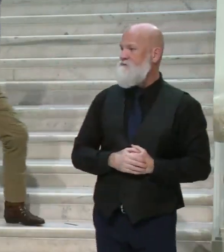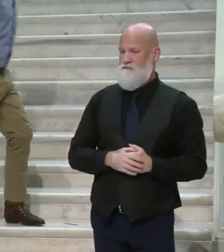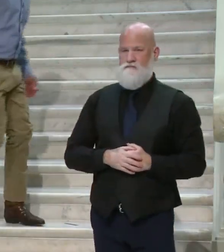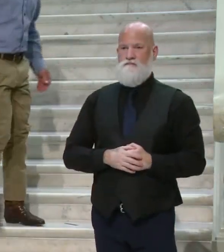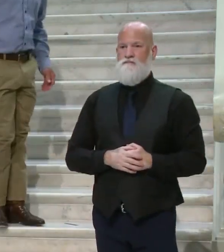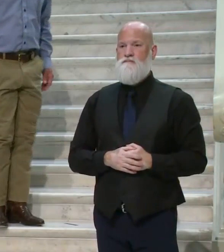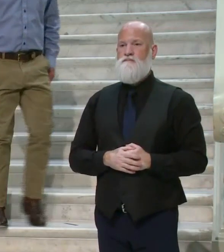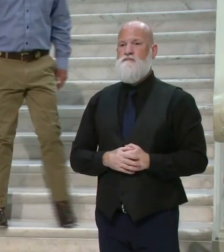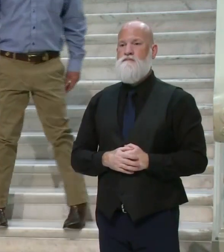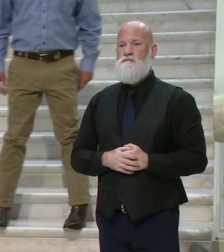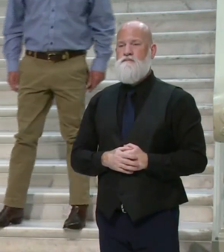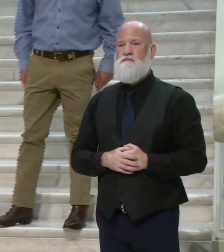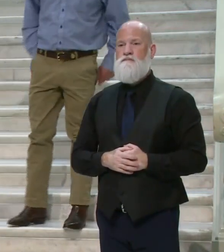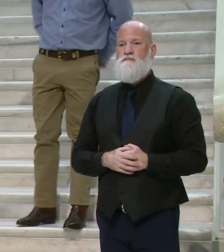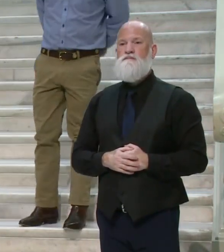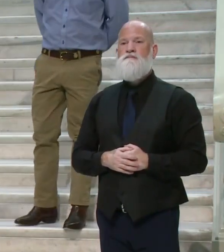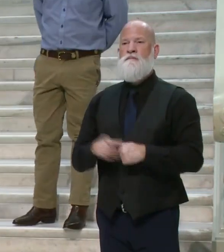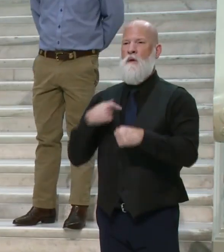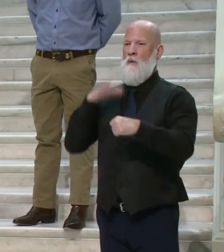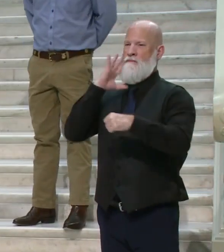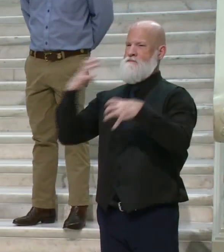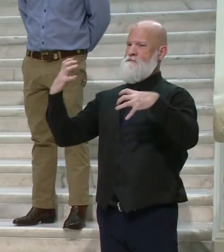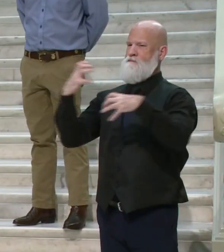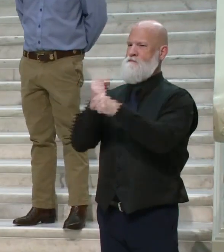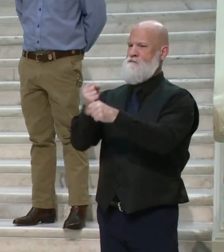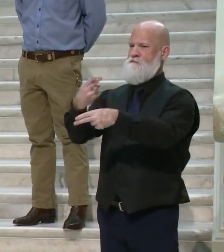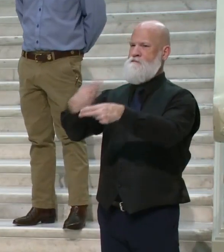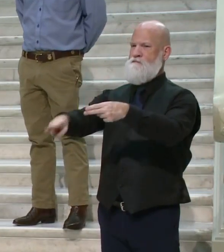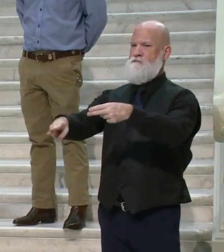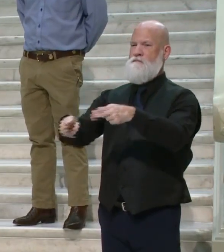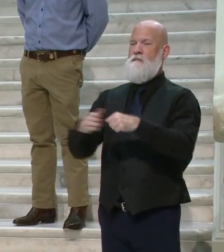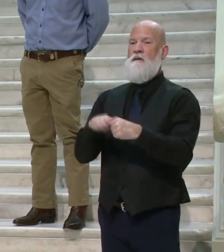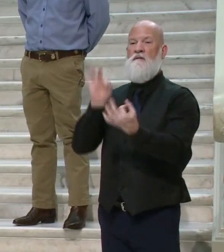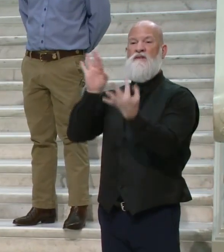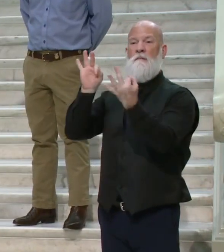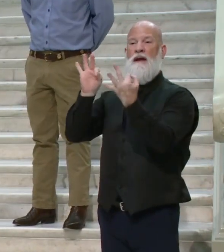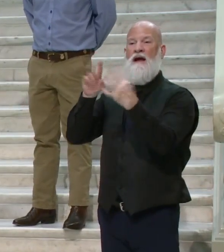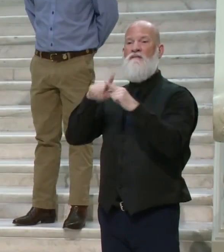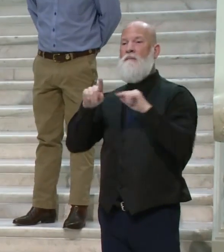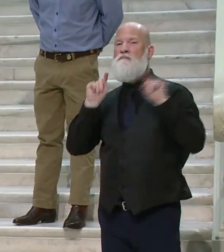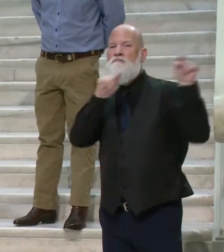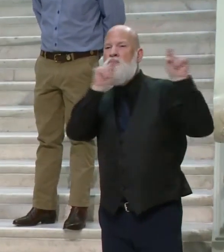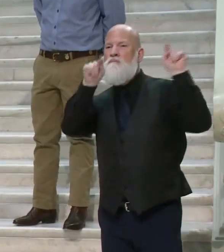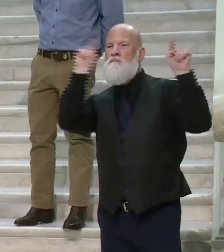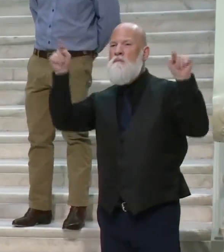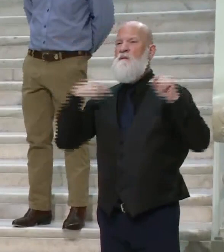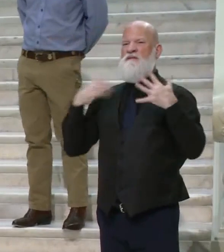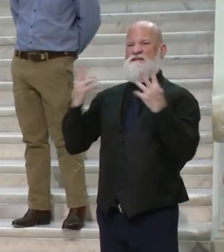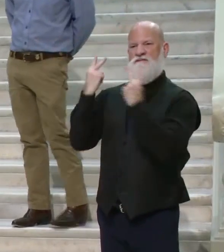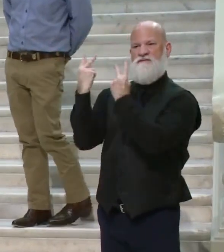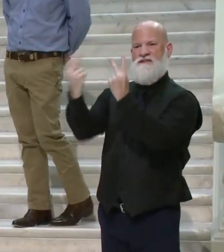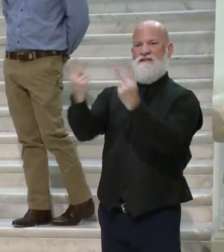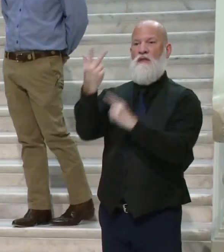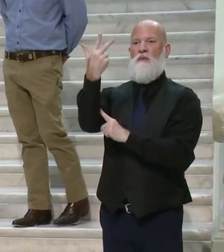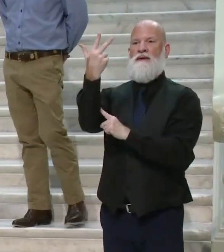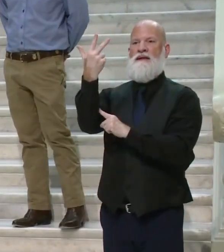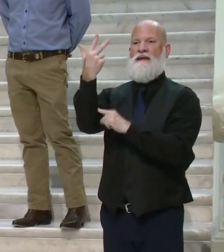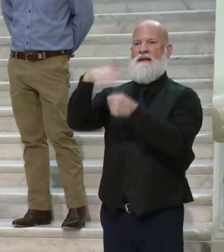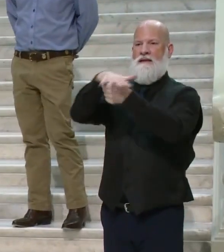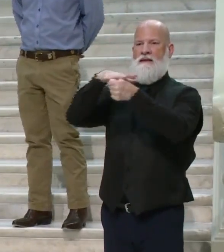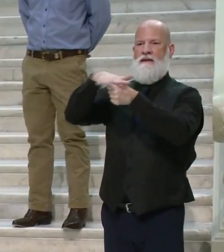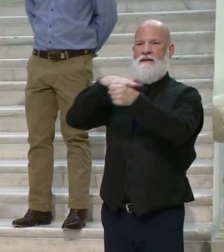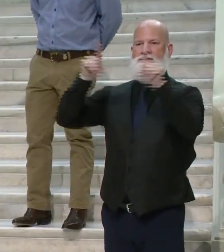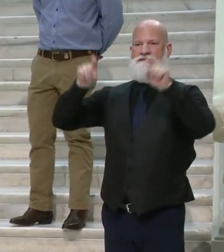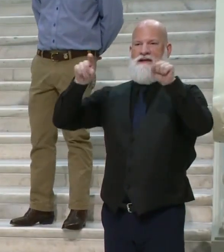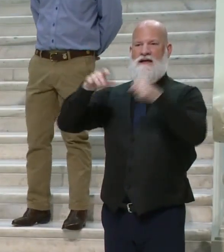I'll just give you some on-the-ground feedback from having visited 3 of our sites today that we stood up at the behest of Department of